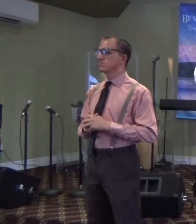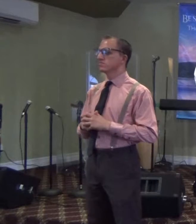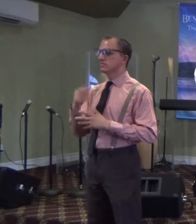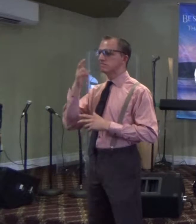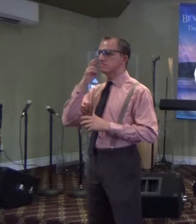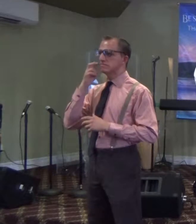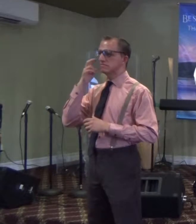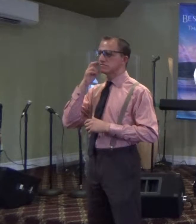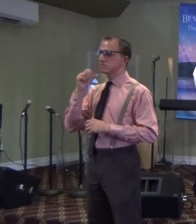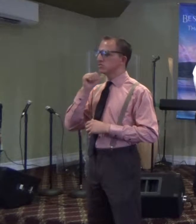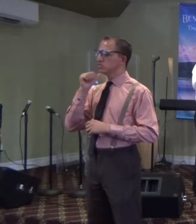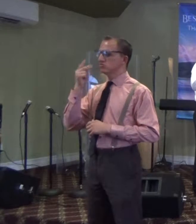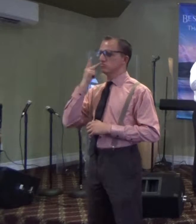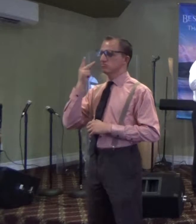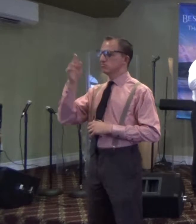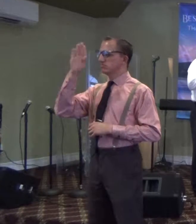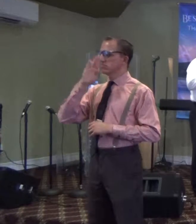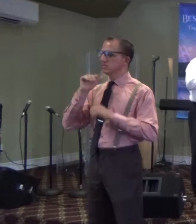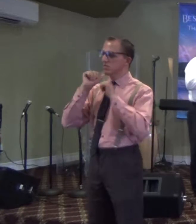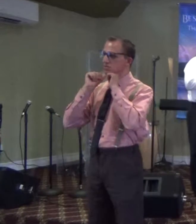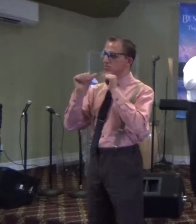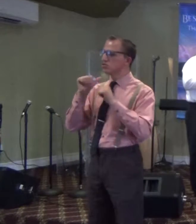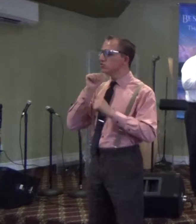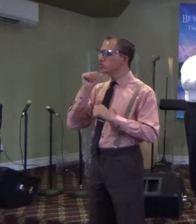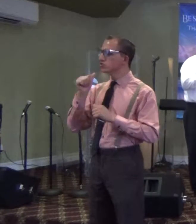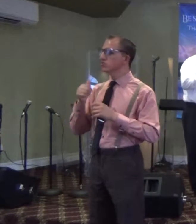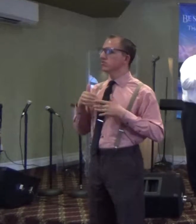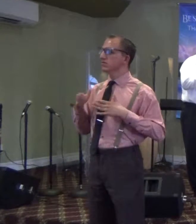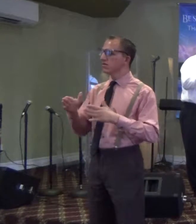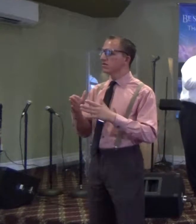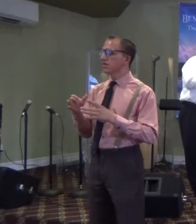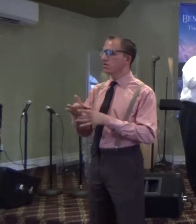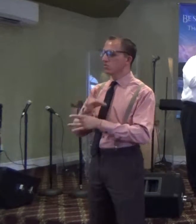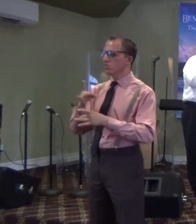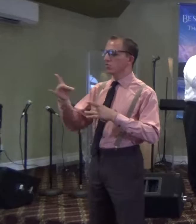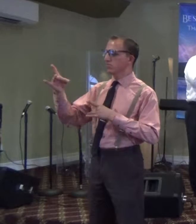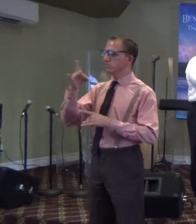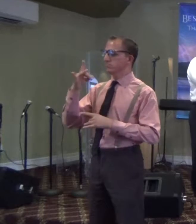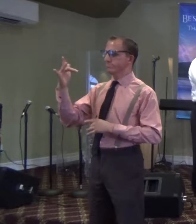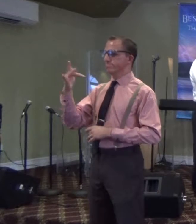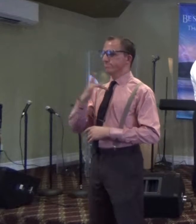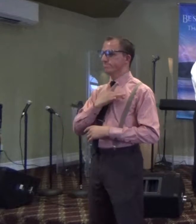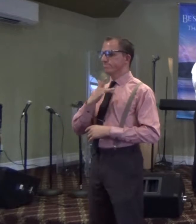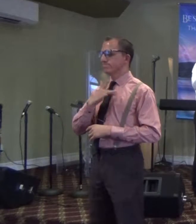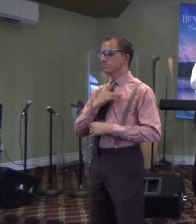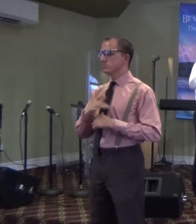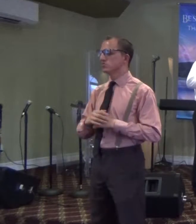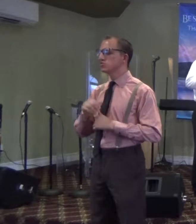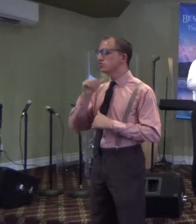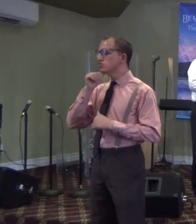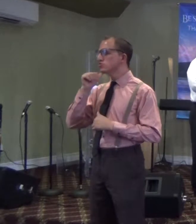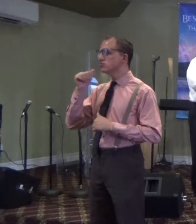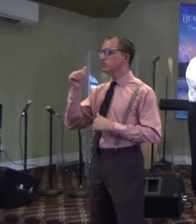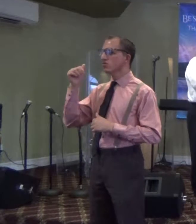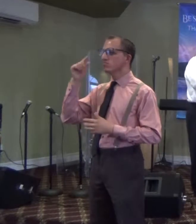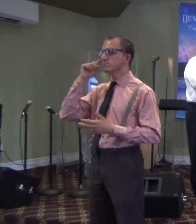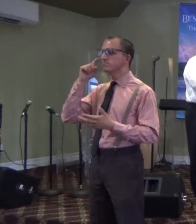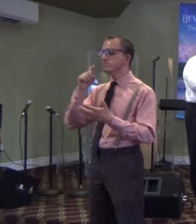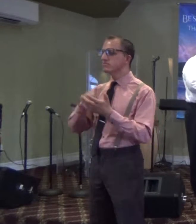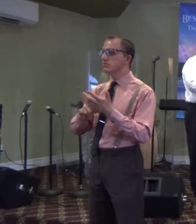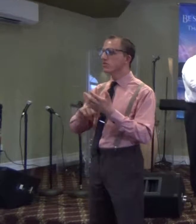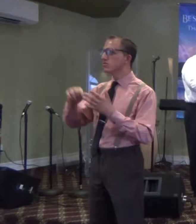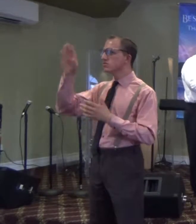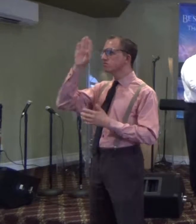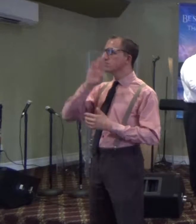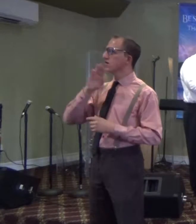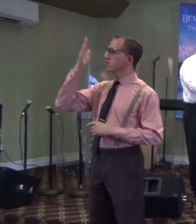God, hombre que no es guiado por el Espíritu de the Dios, man that is not guided by the Spirit of que God, no reconoce a Dios, that does not